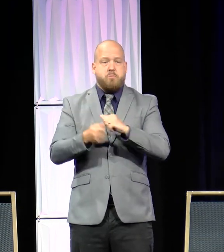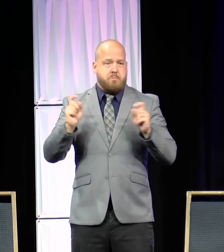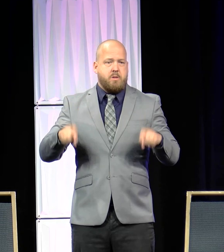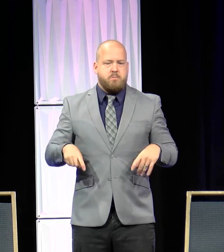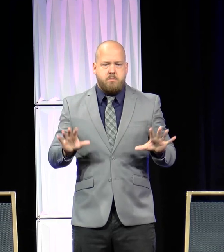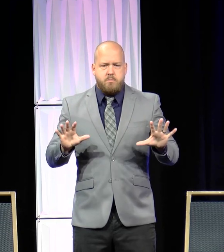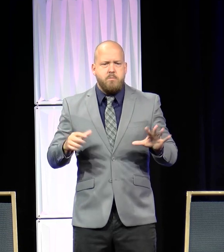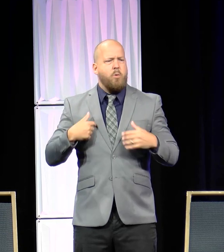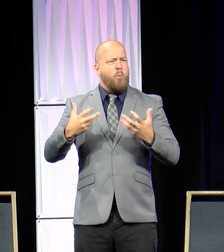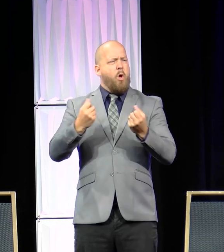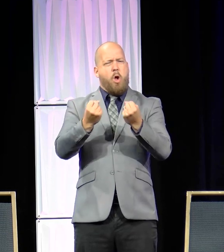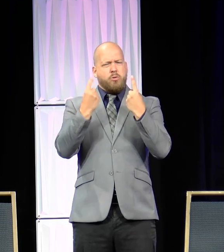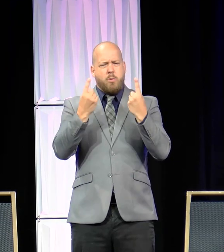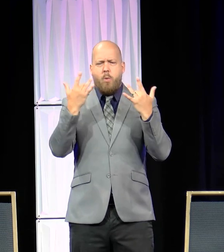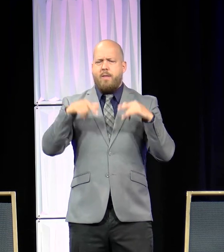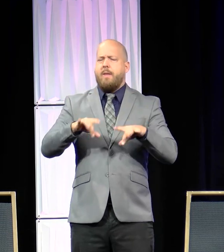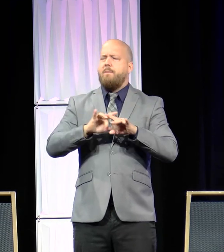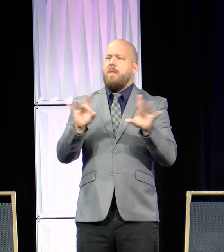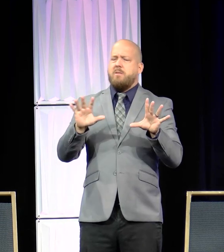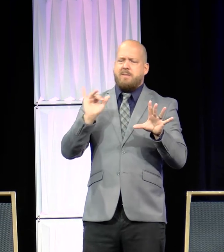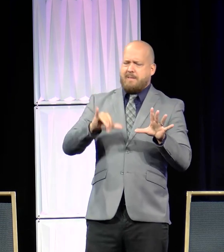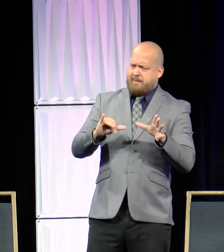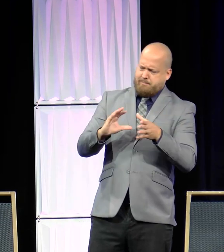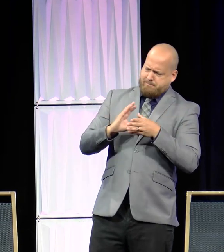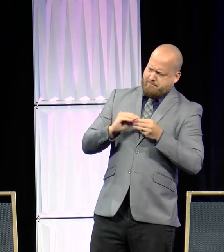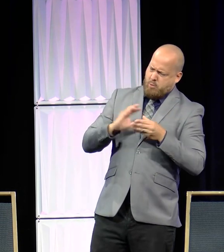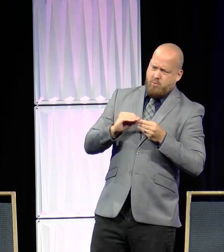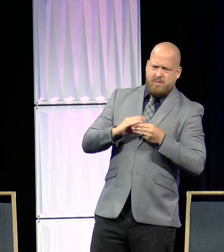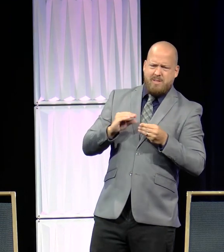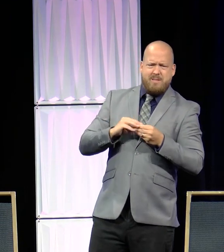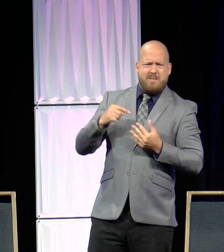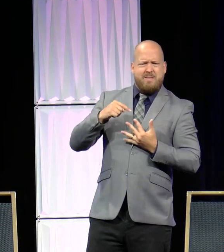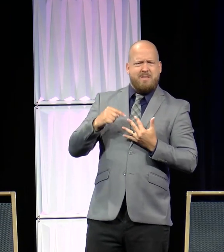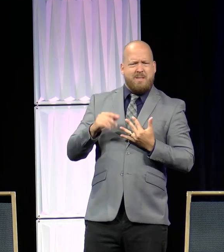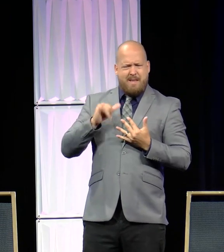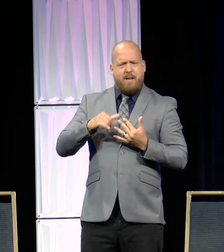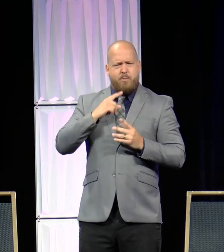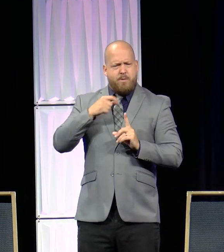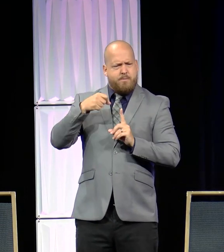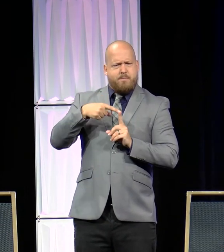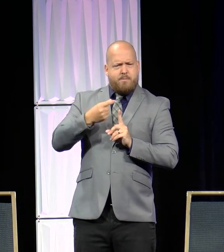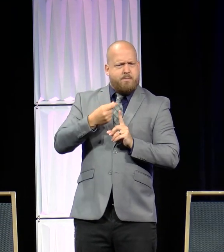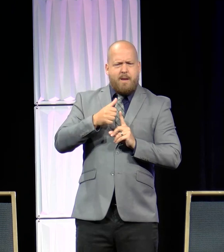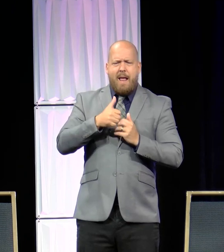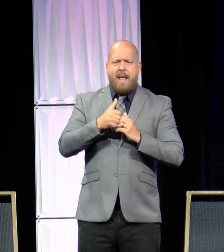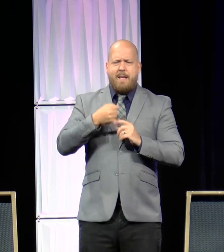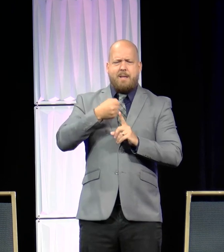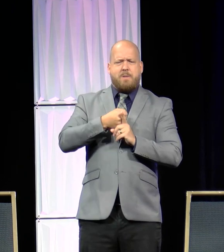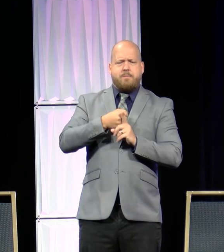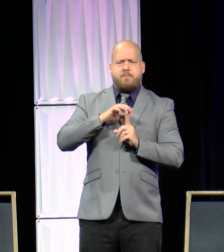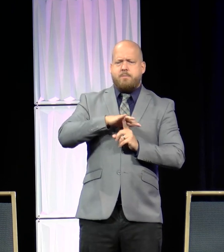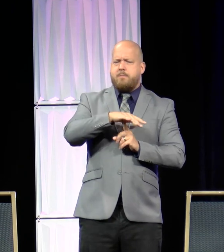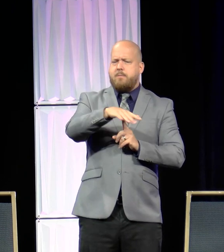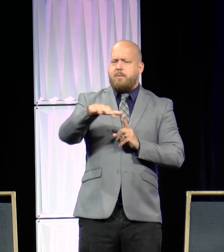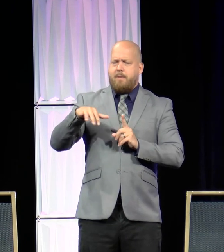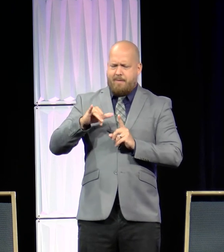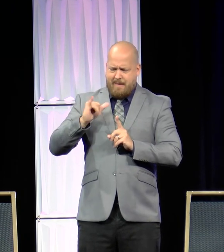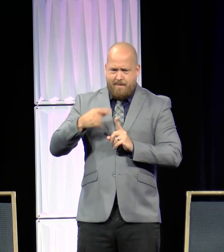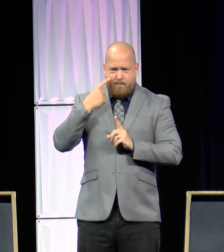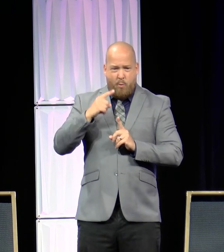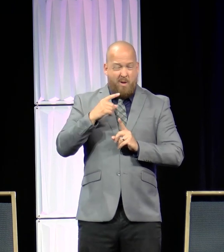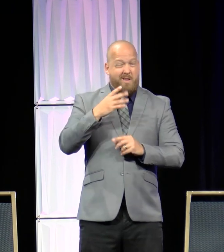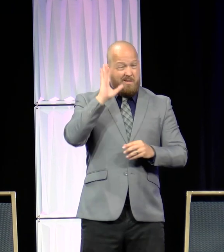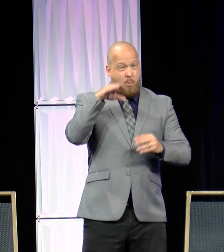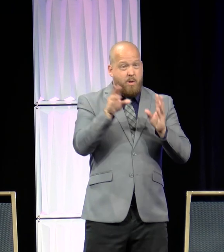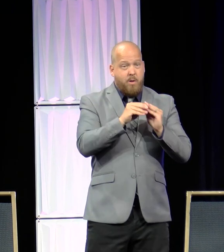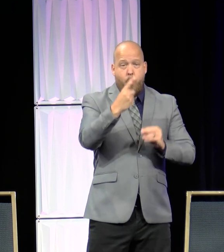violence that we're talking about. If one out of six men are also sexually assaulted, what does that mean? Right? What does that mean?